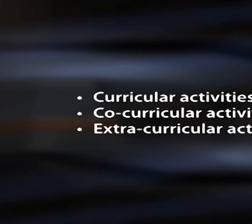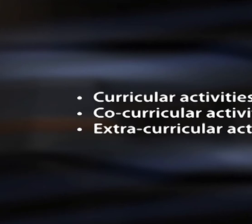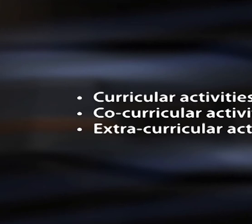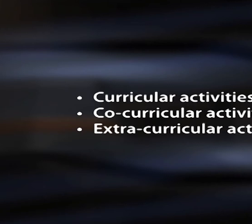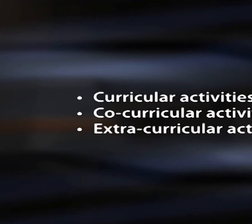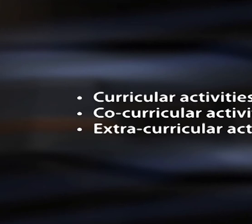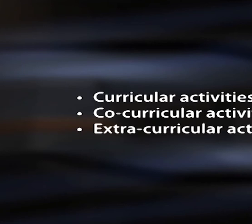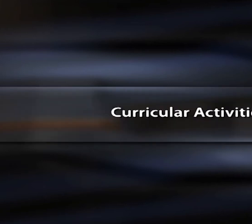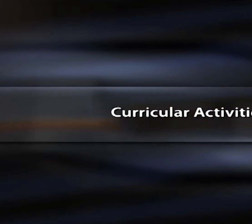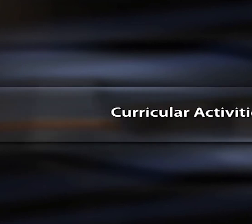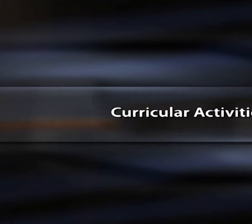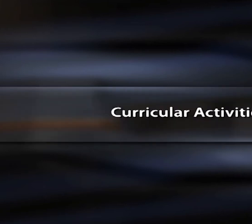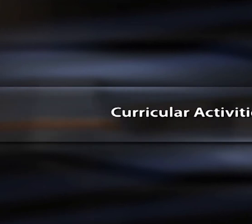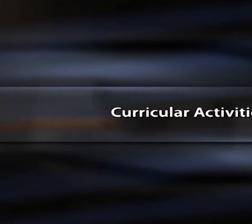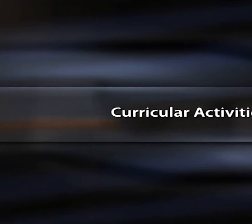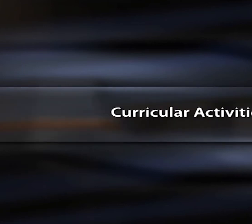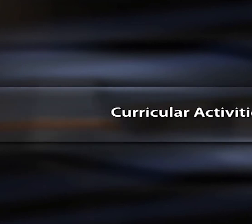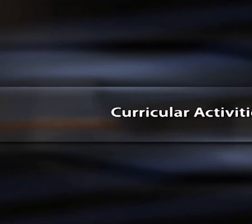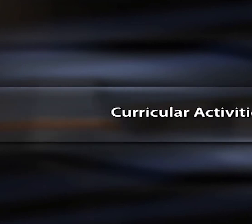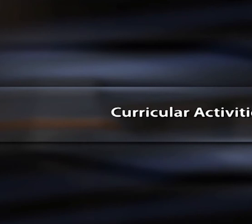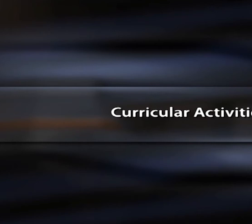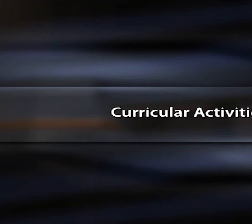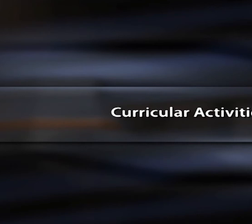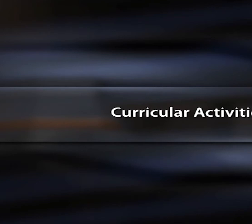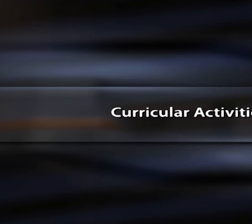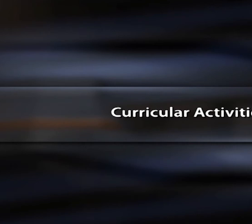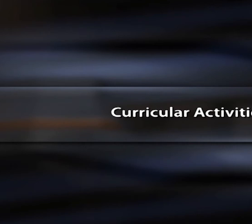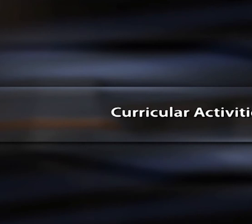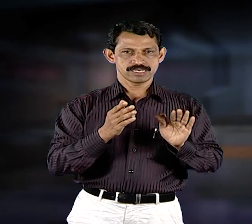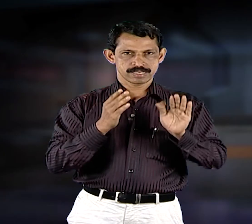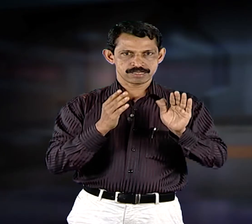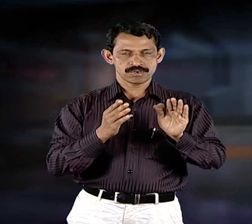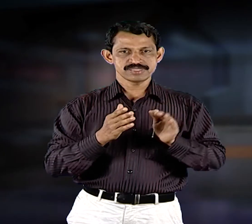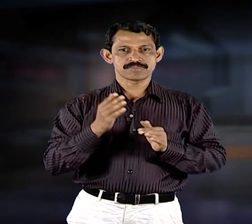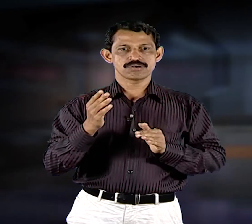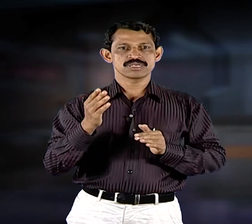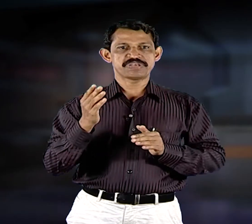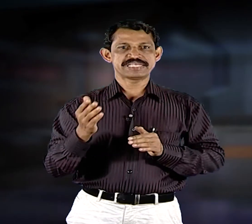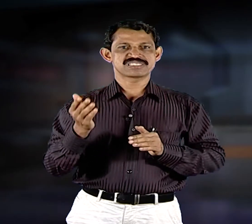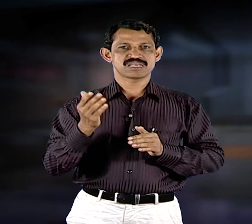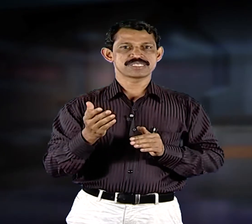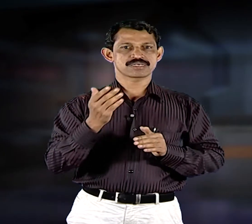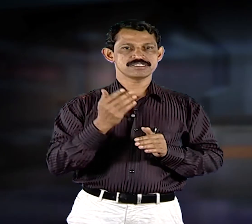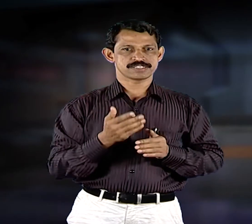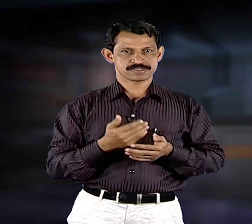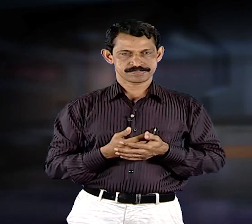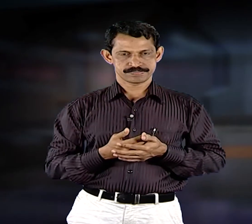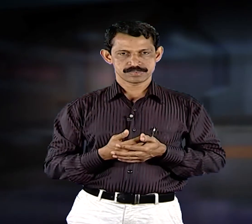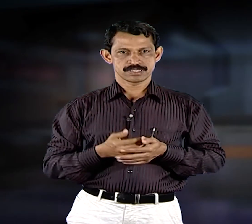activities. Curricular activities help an individual to gain knowledge about various subject contents. according